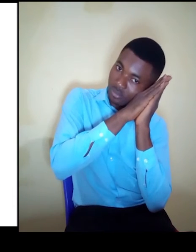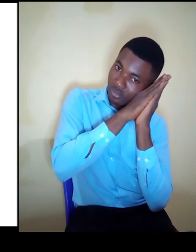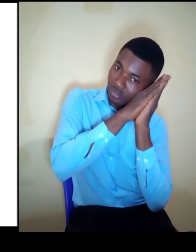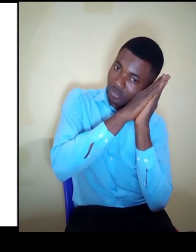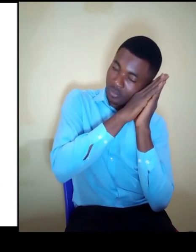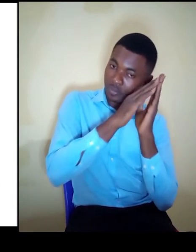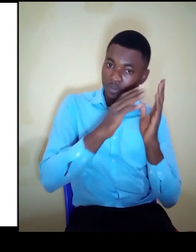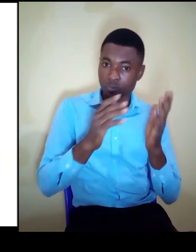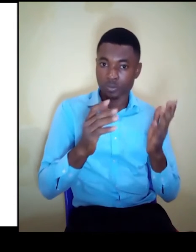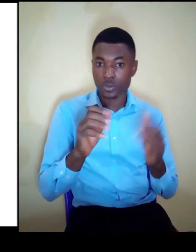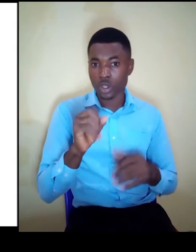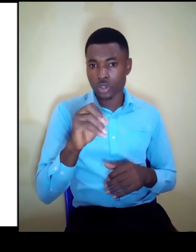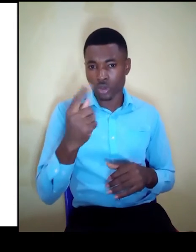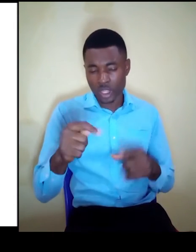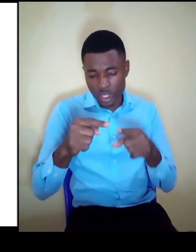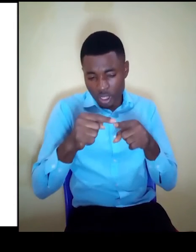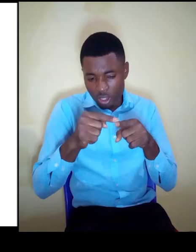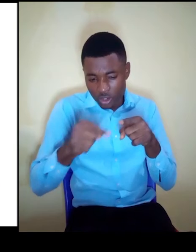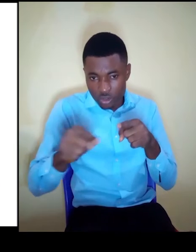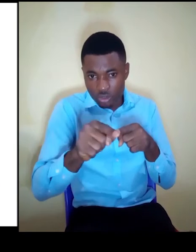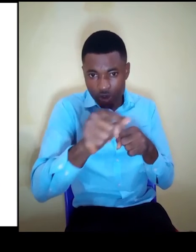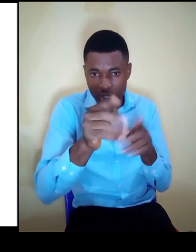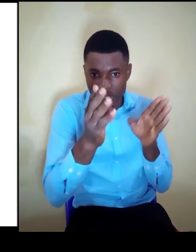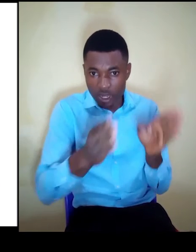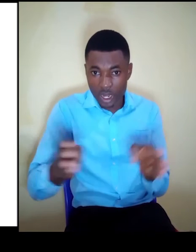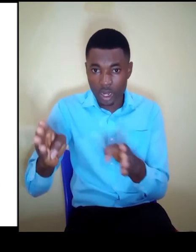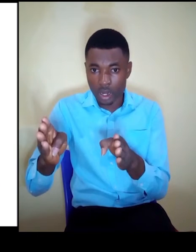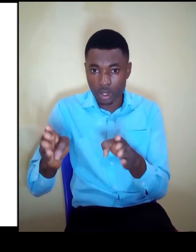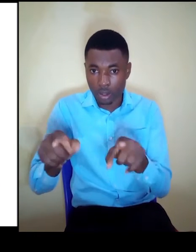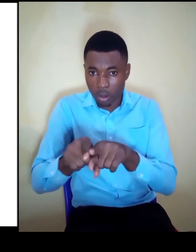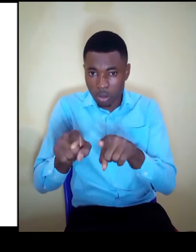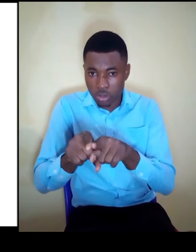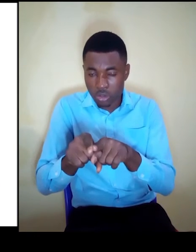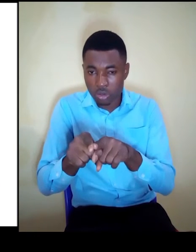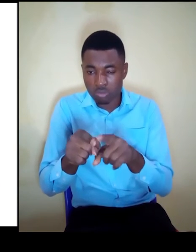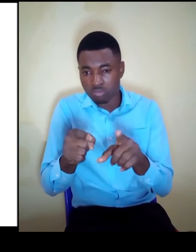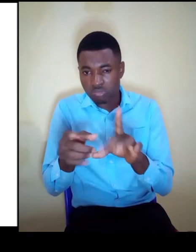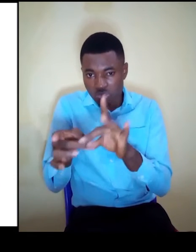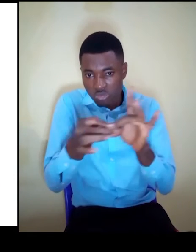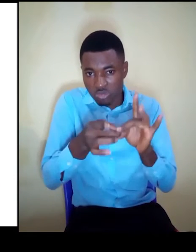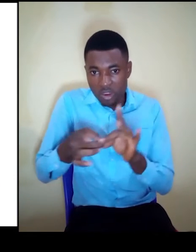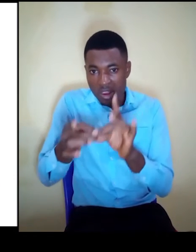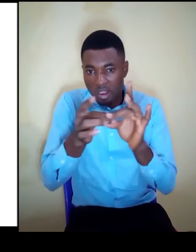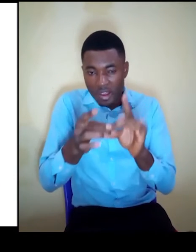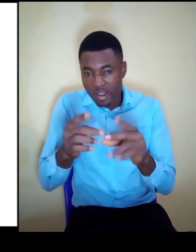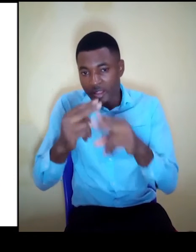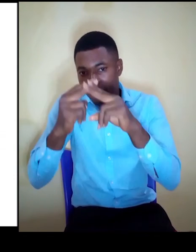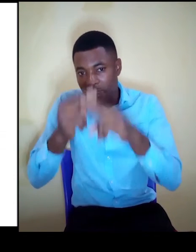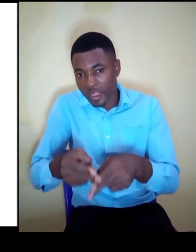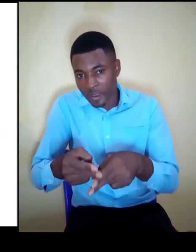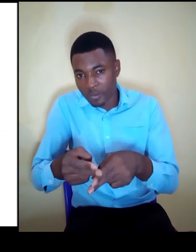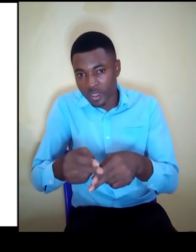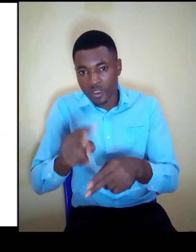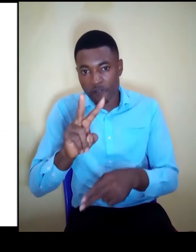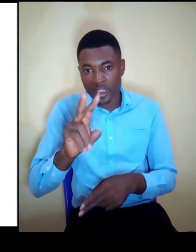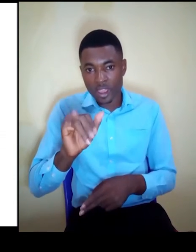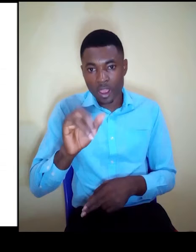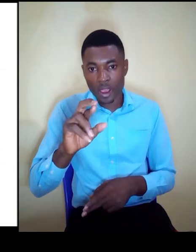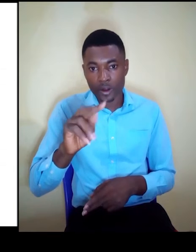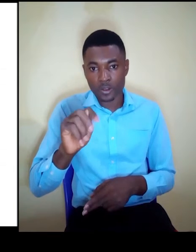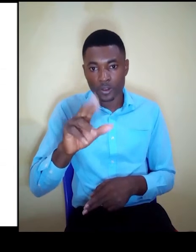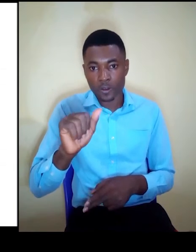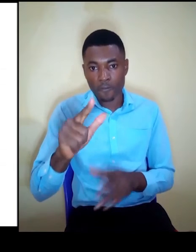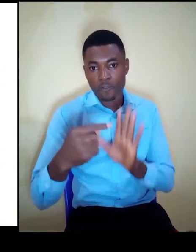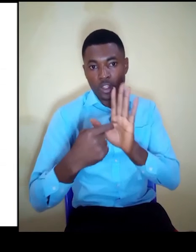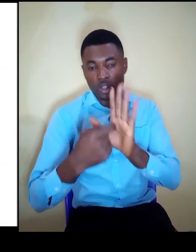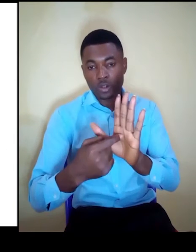So the tracing strategies too will be jointly referred as virtual depiction. So for handheld tools,